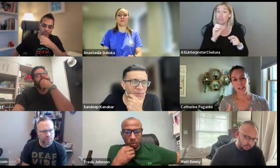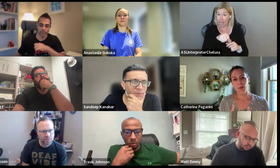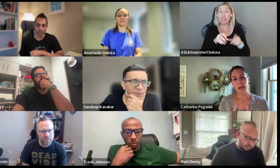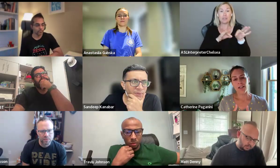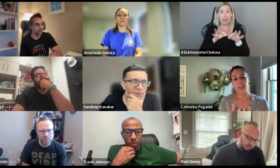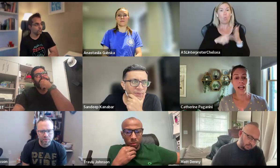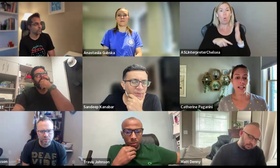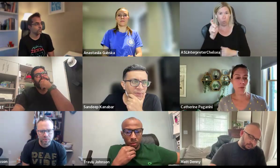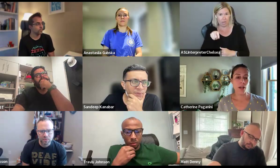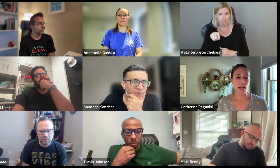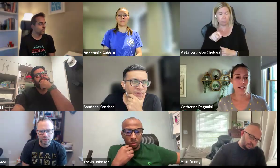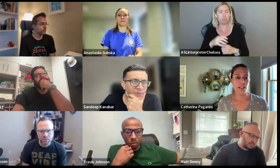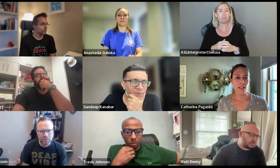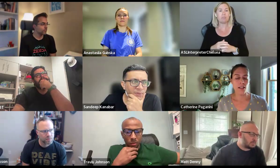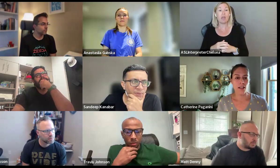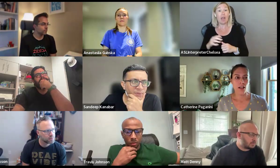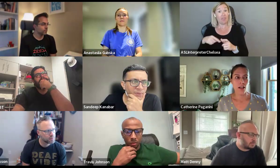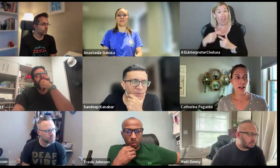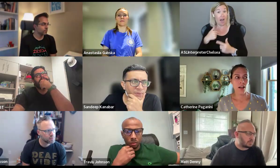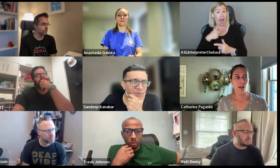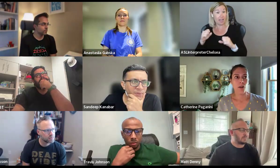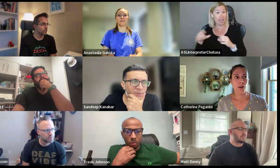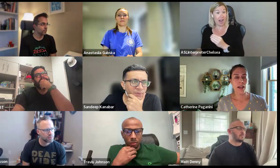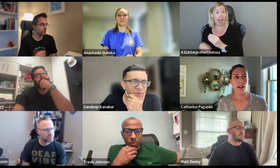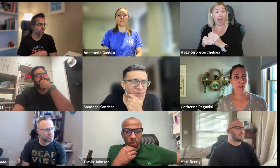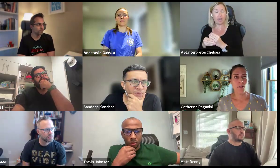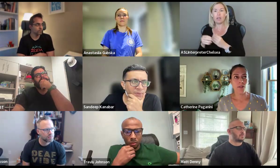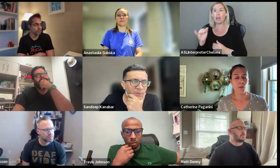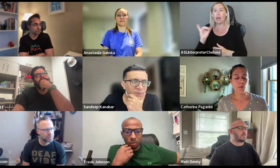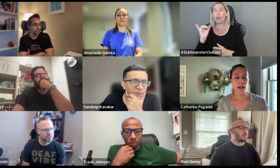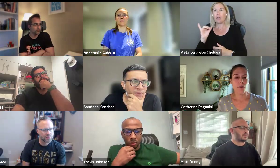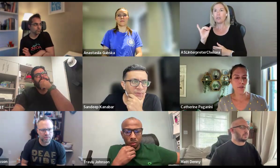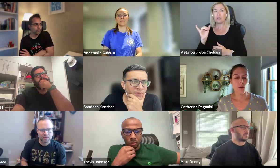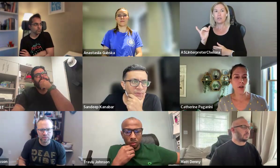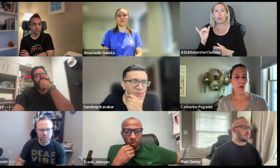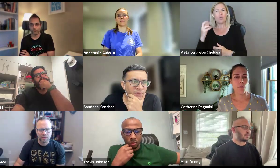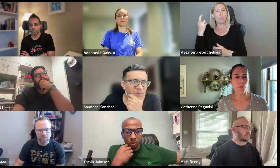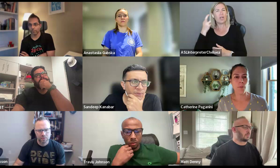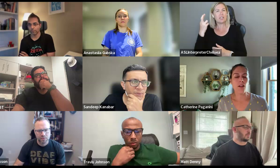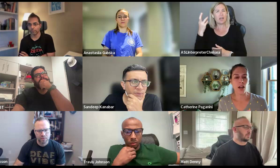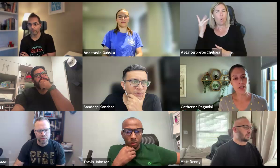the perspective that I can bring is the perspective of someone who may not